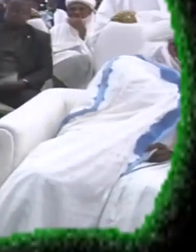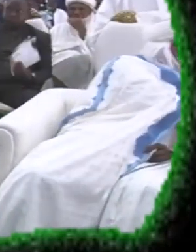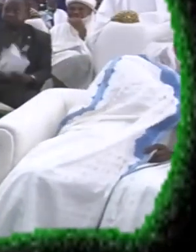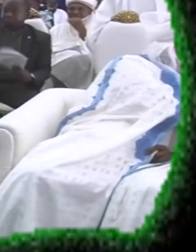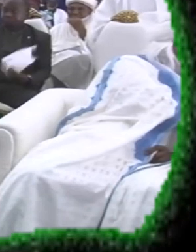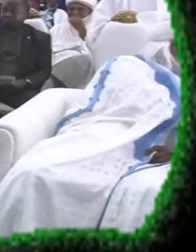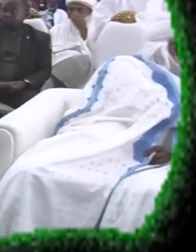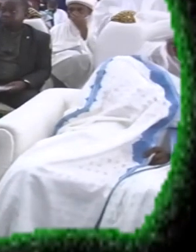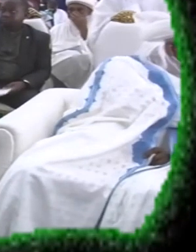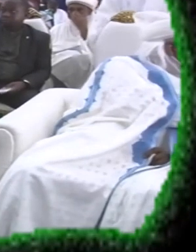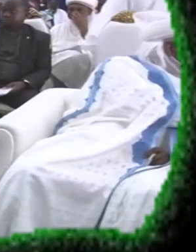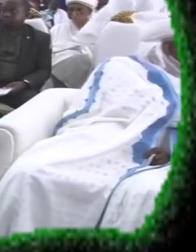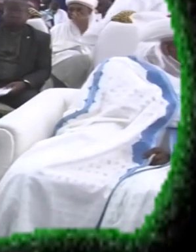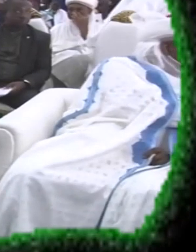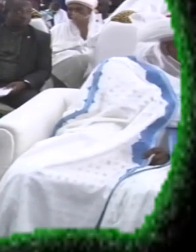Can kindly sit down, please.